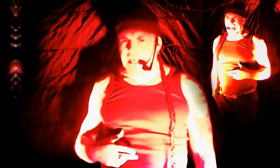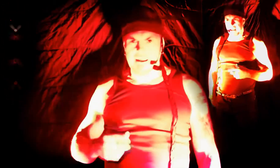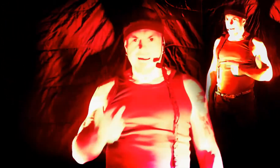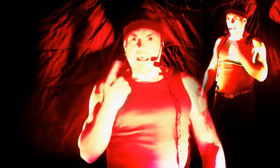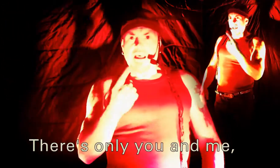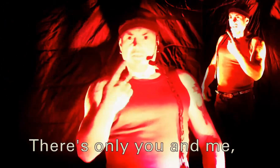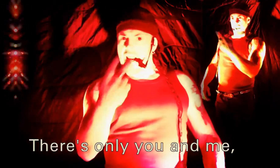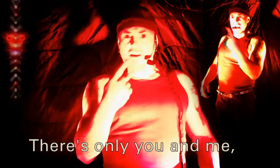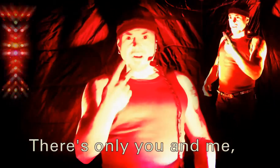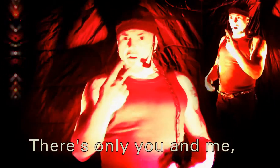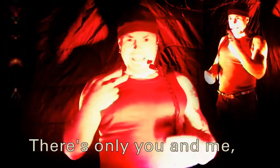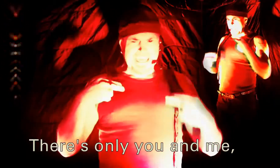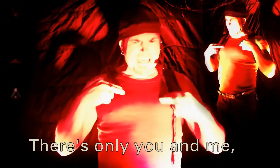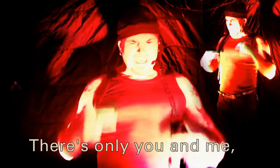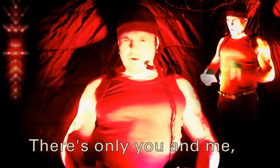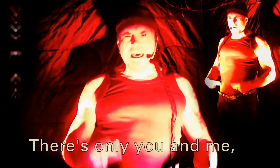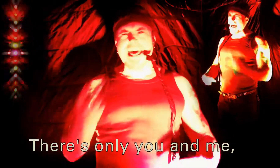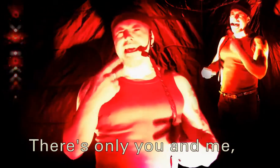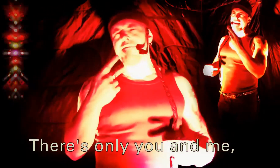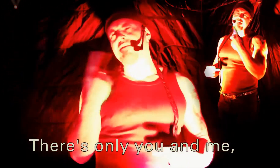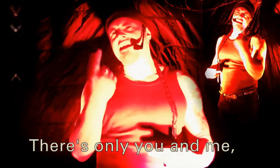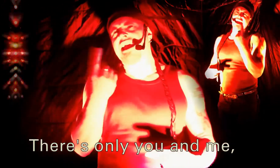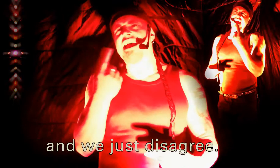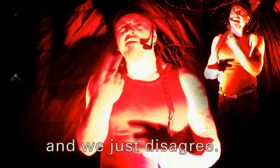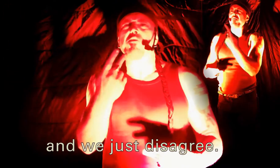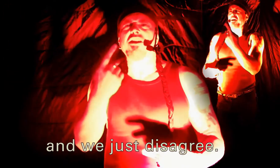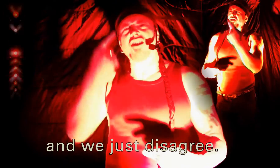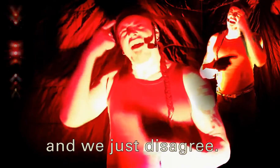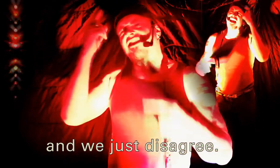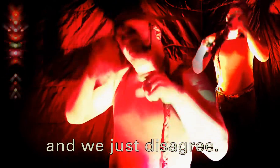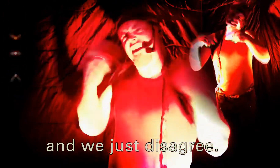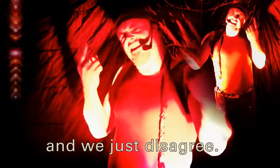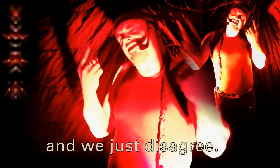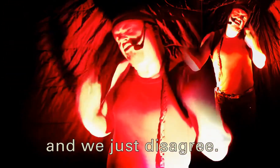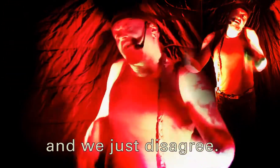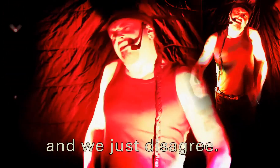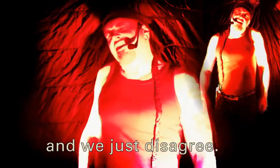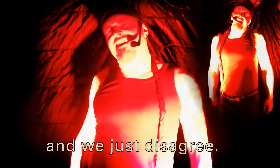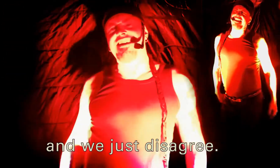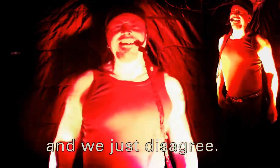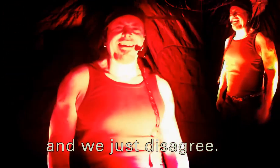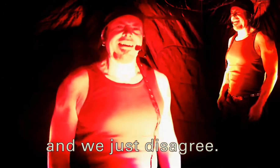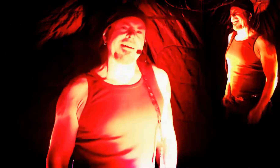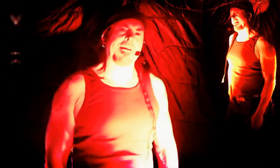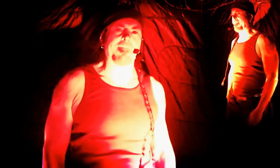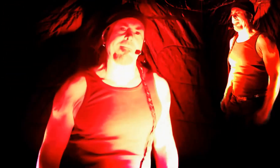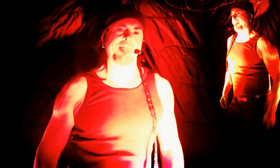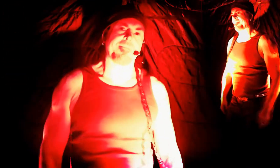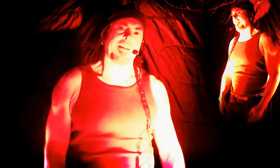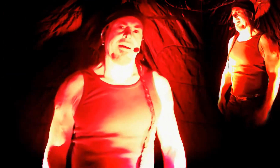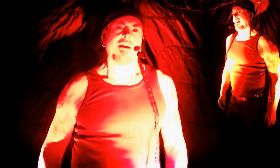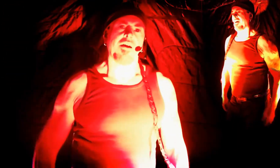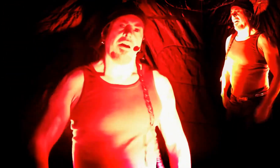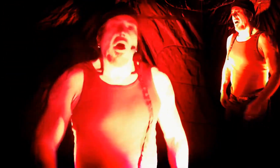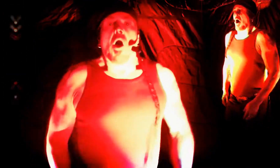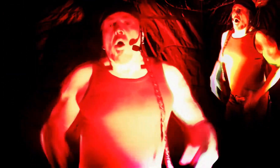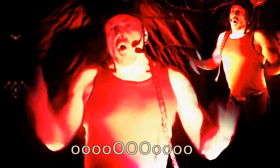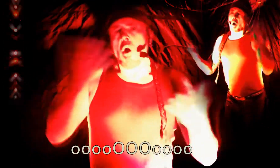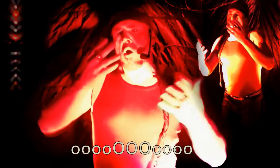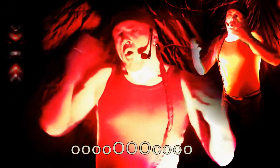bad guy. There's only you and me, and we just disagree.